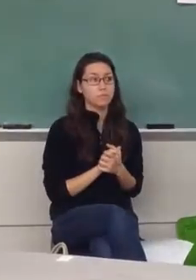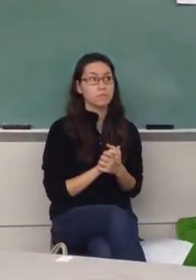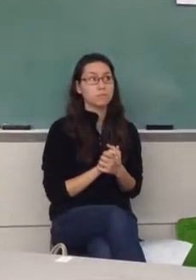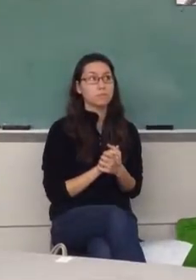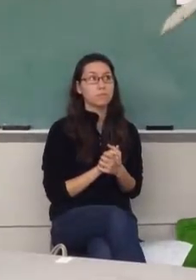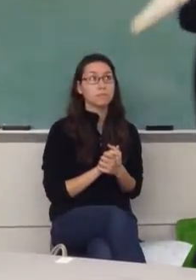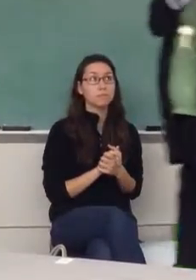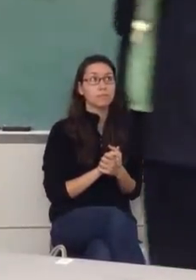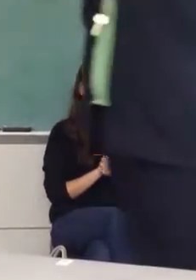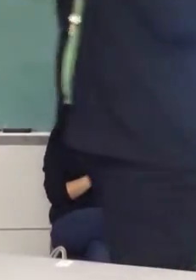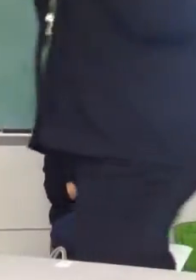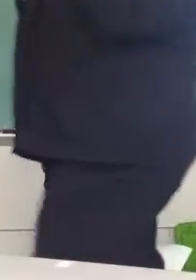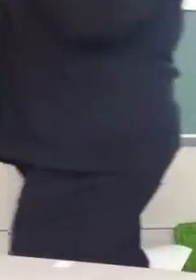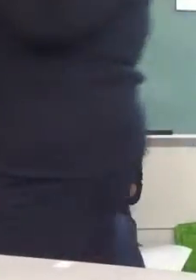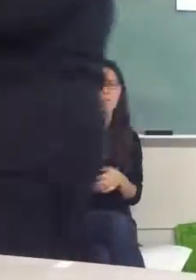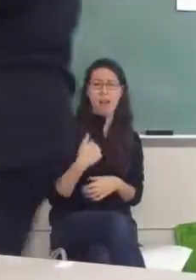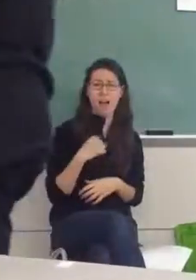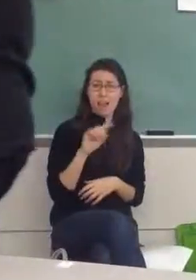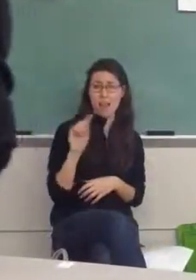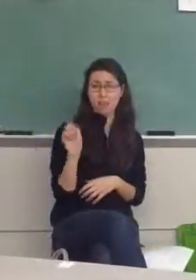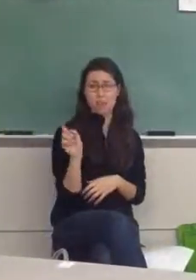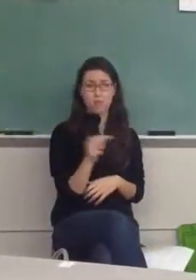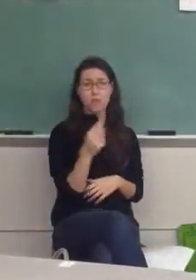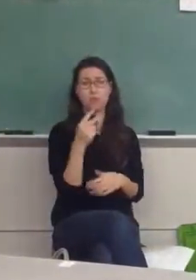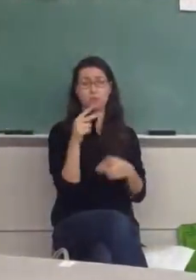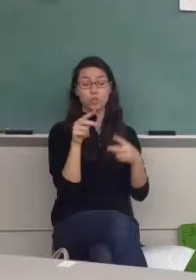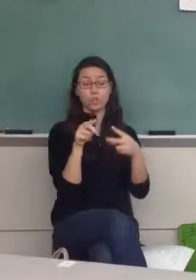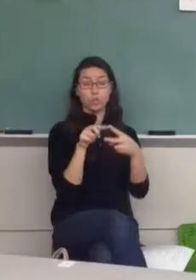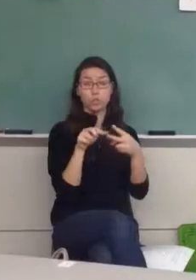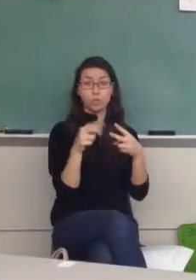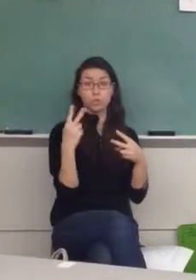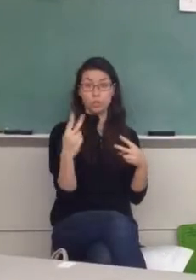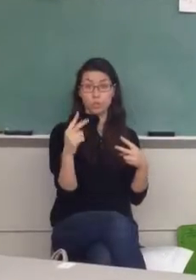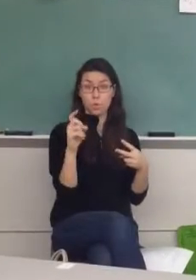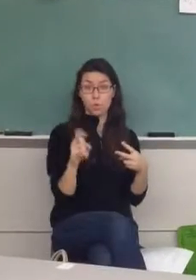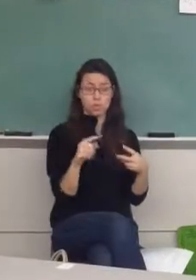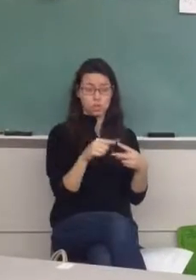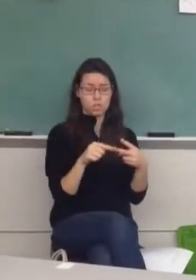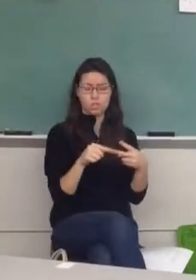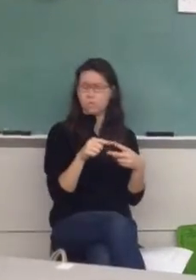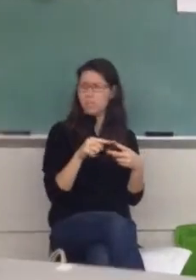And I ask you two questions. Deshaun, read number one.